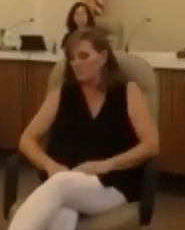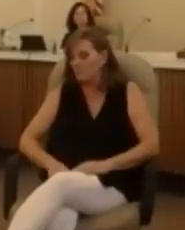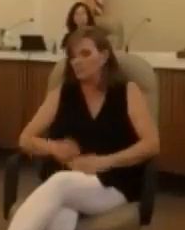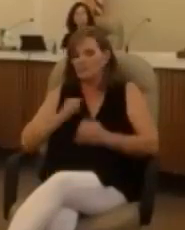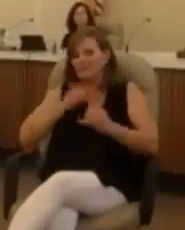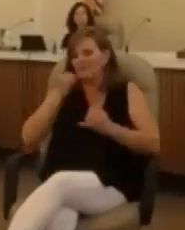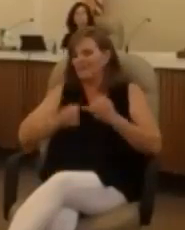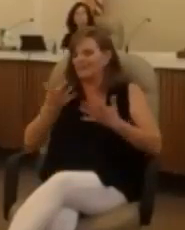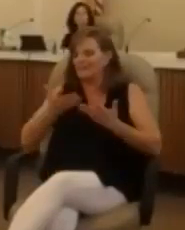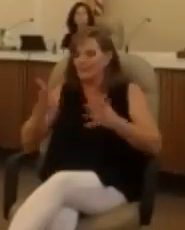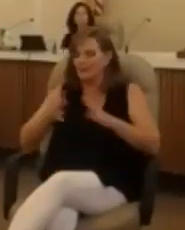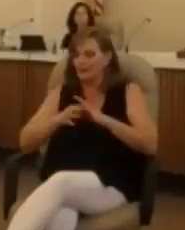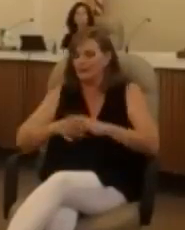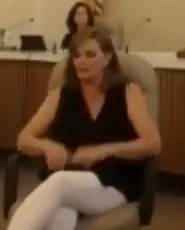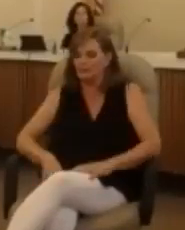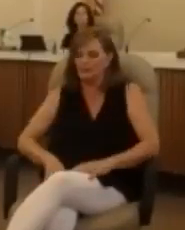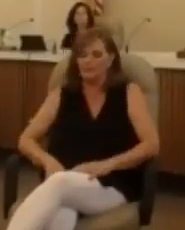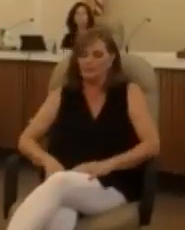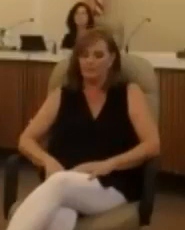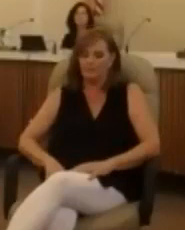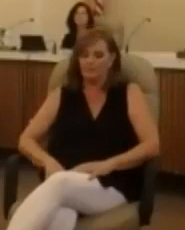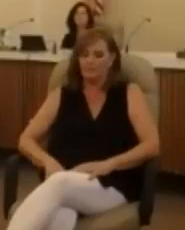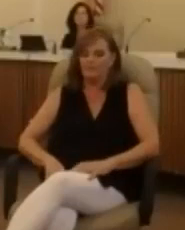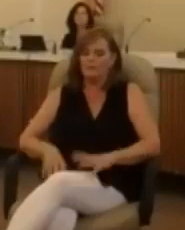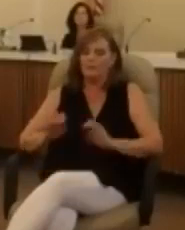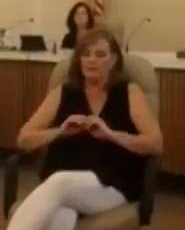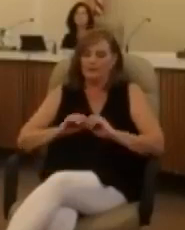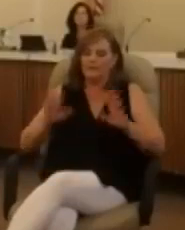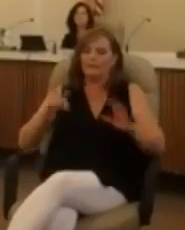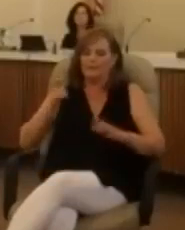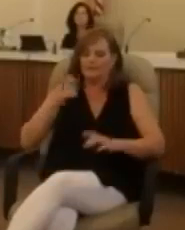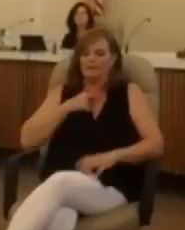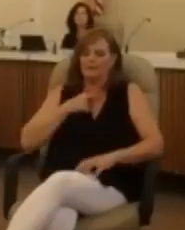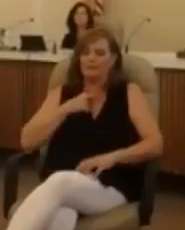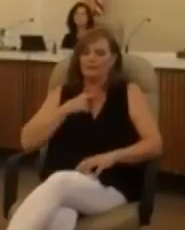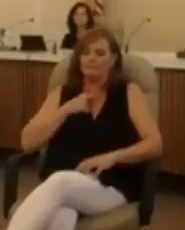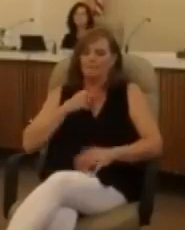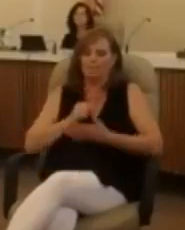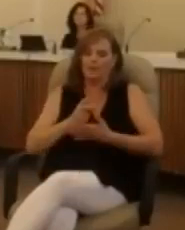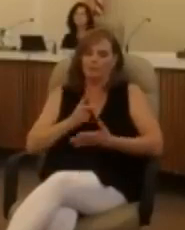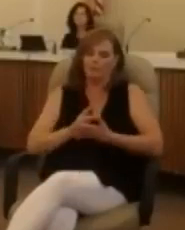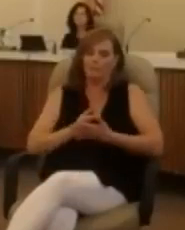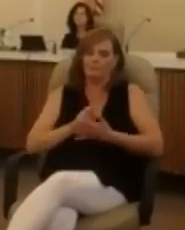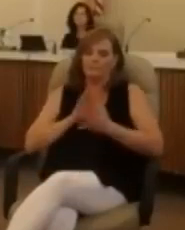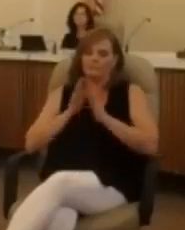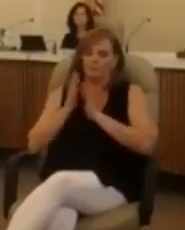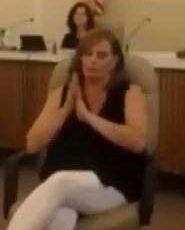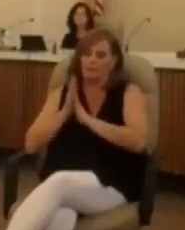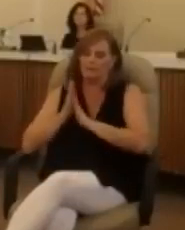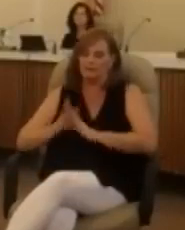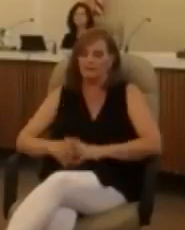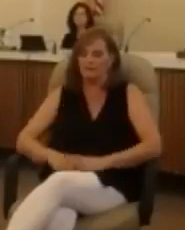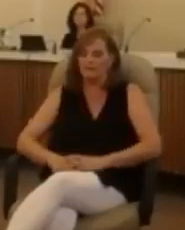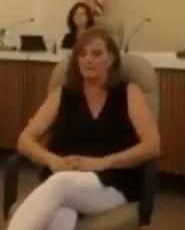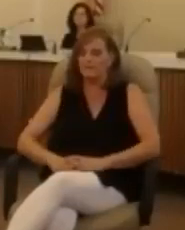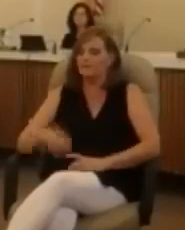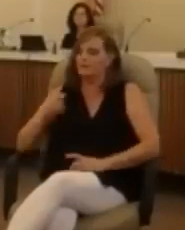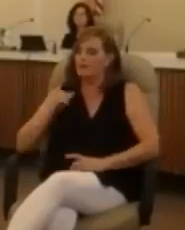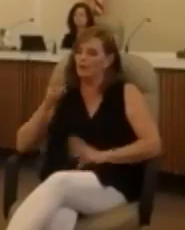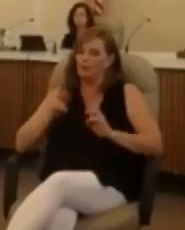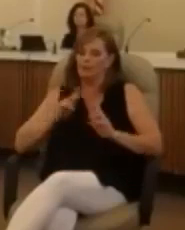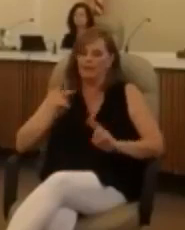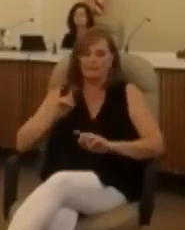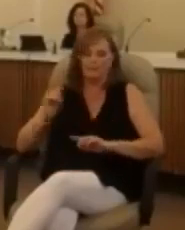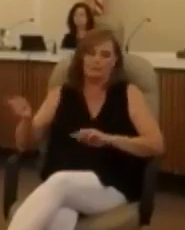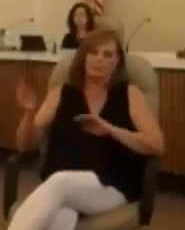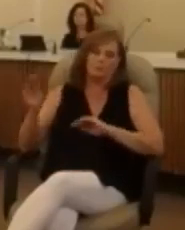want to say, you know, clearly it's being approved for traffic. The character of the neighborhood is big. You know, a lot of people did move into this area to move